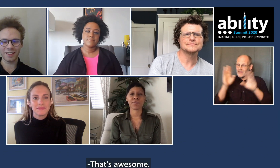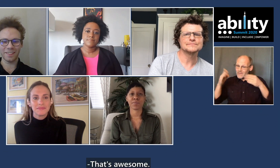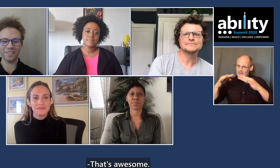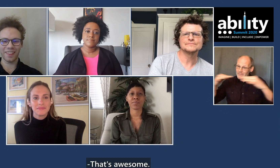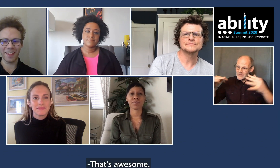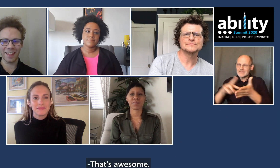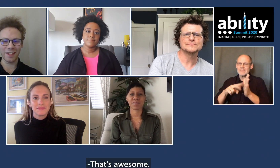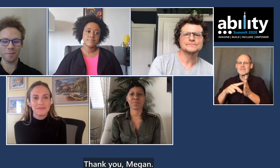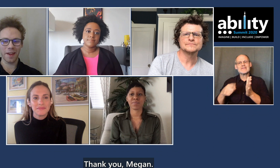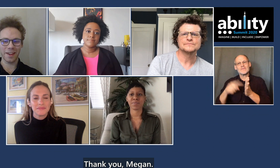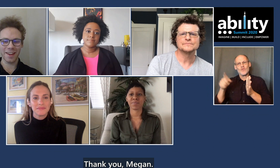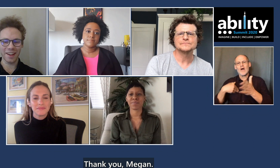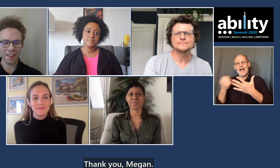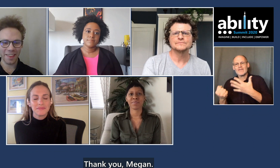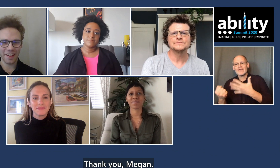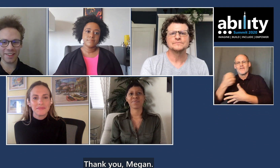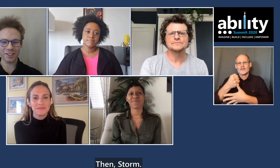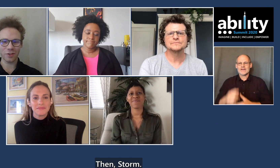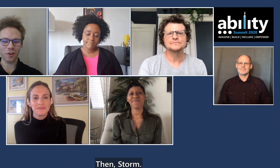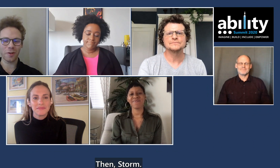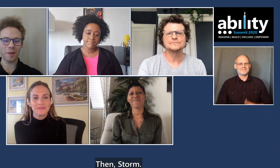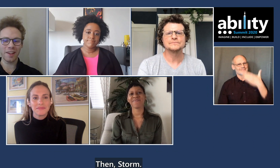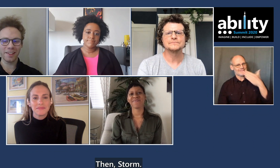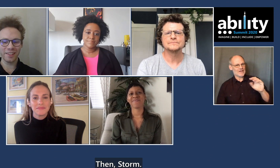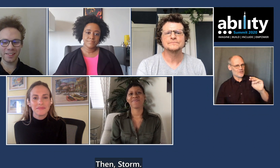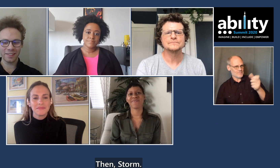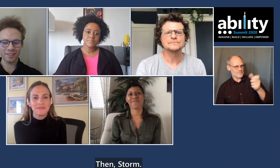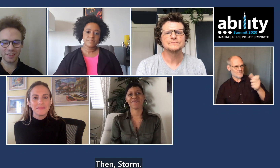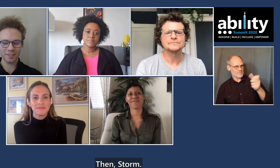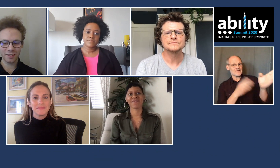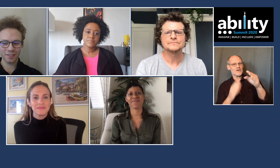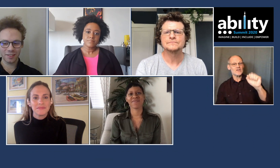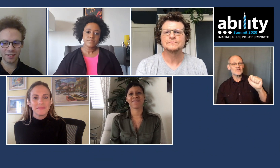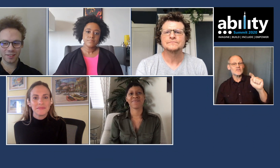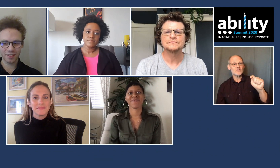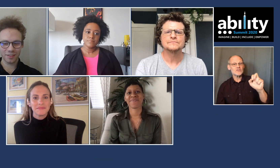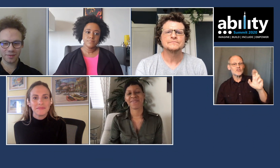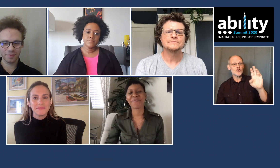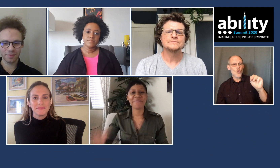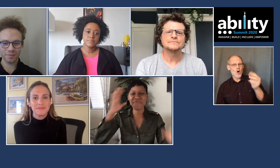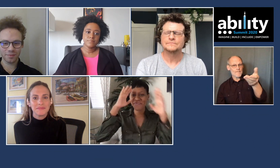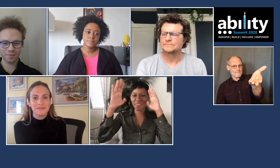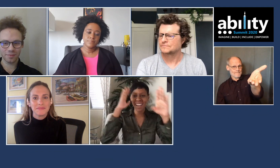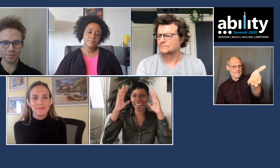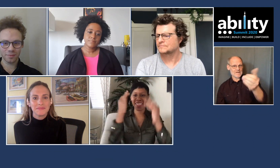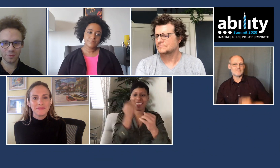That's awesome. Thank you, Meghan. And then Storm.